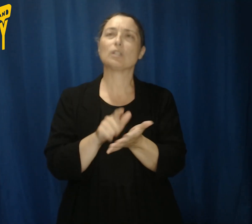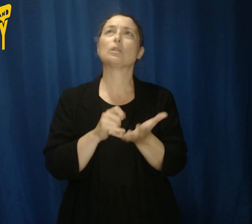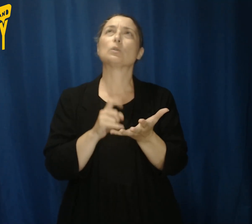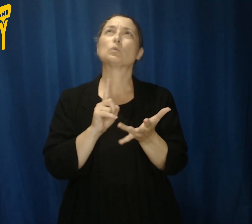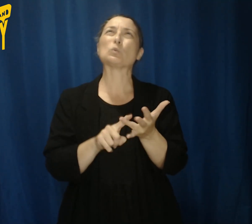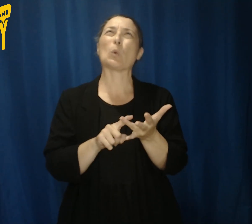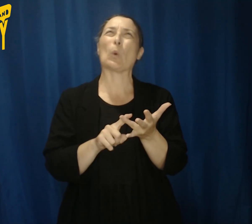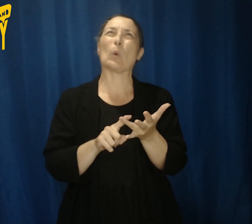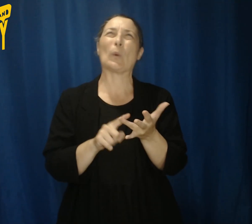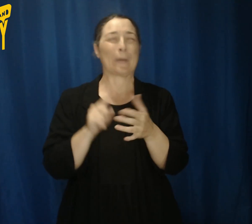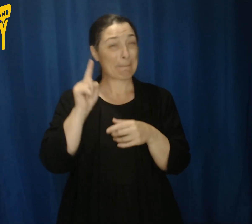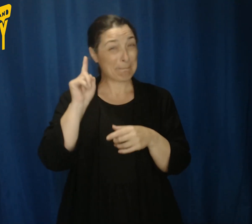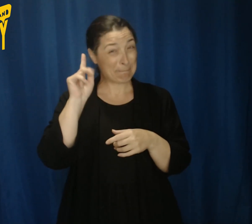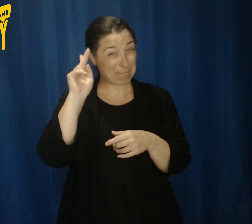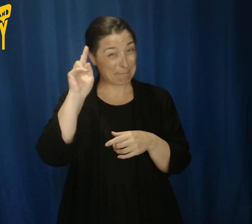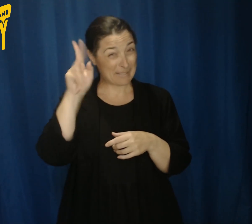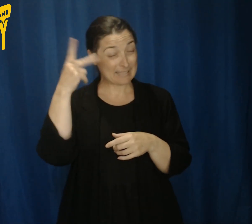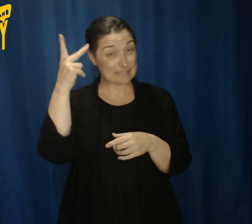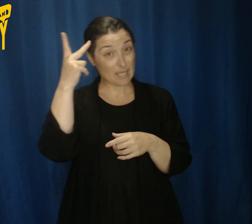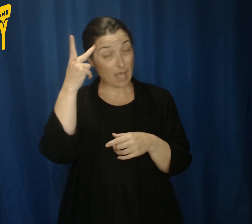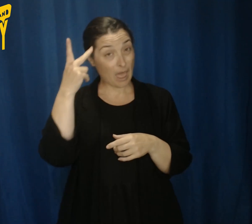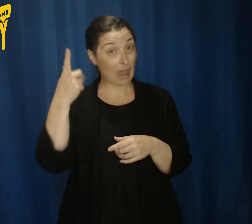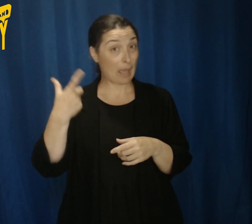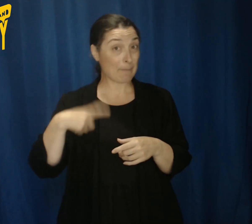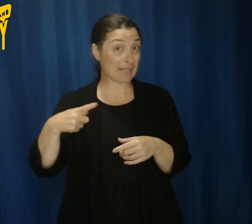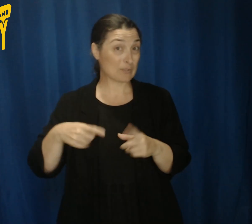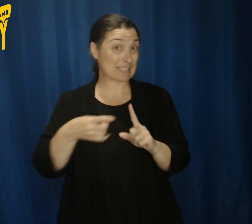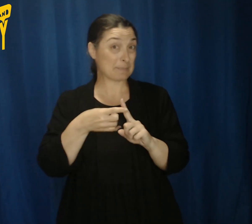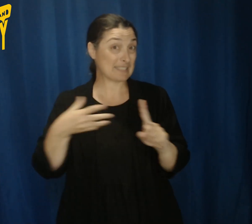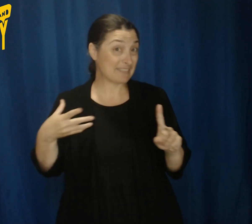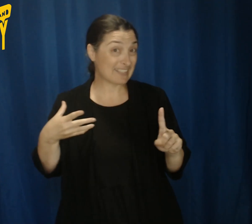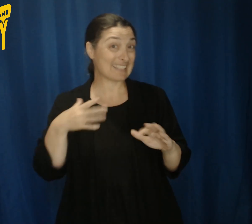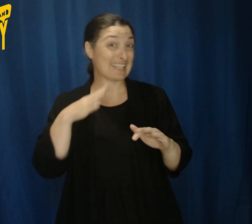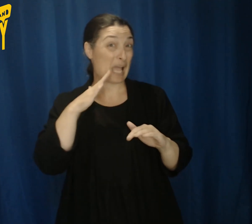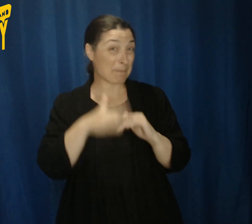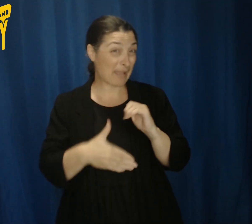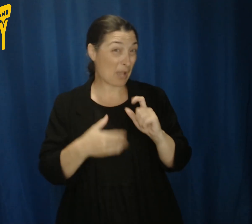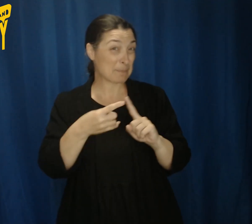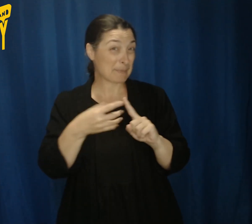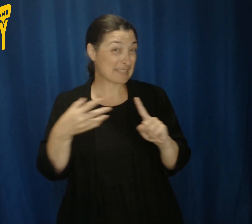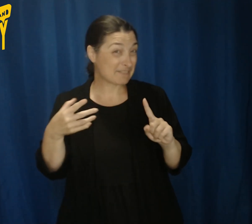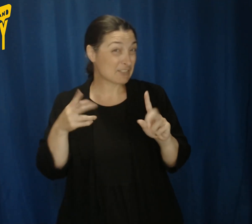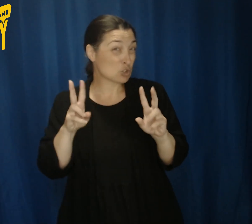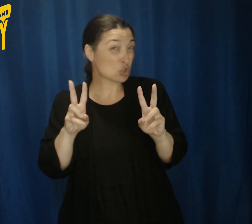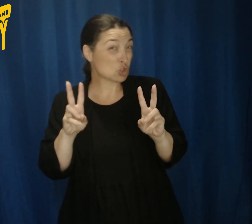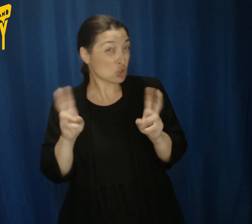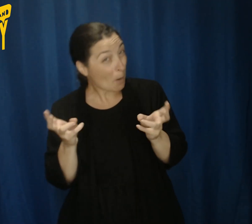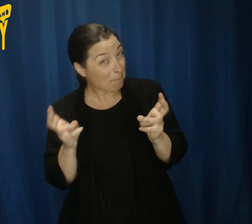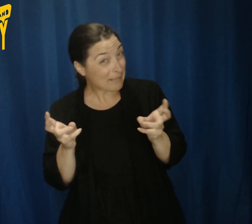political, some of it, because it's specifically about a specific topic. But what's always driven me is this